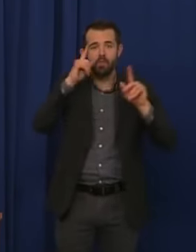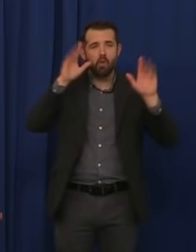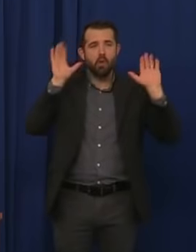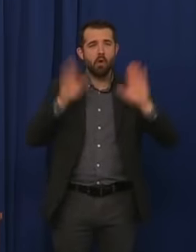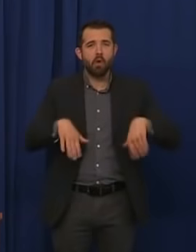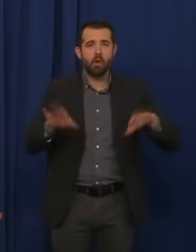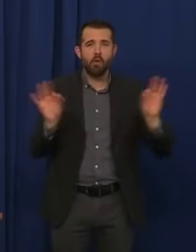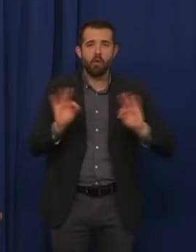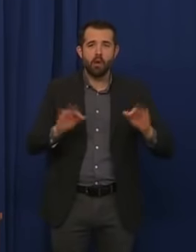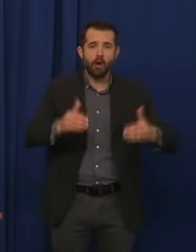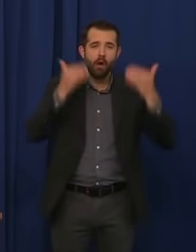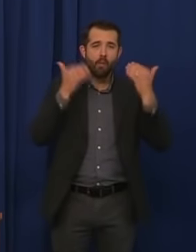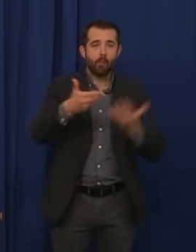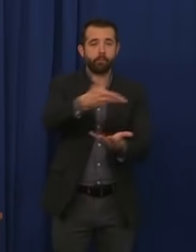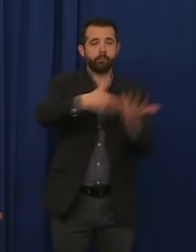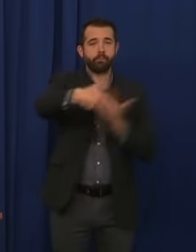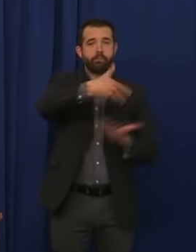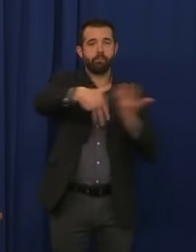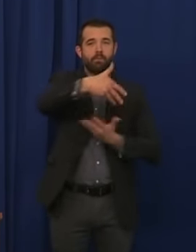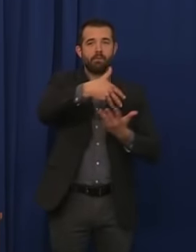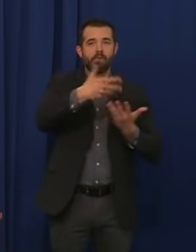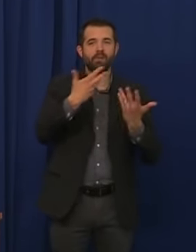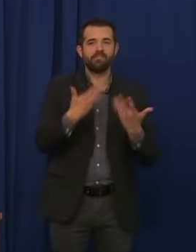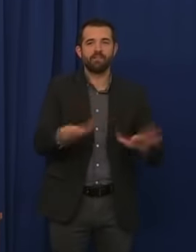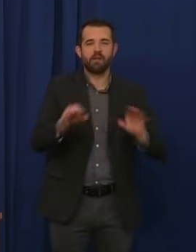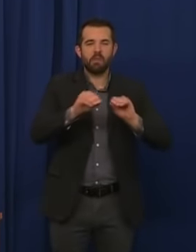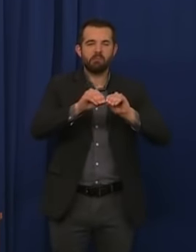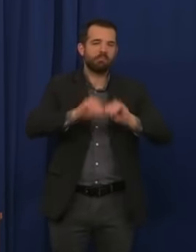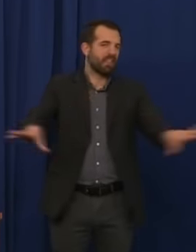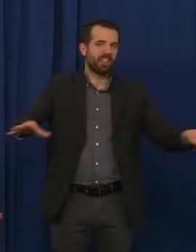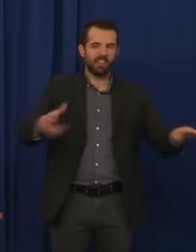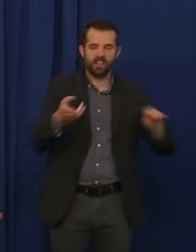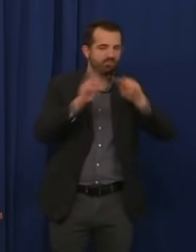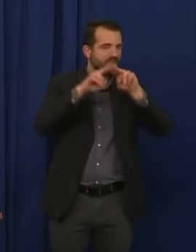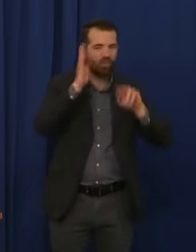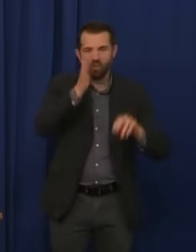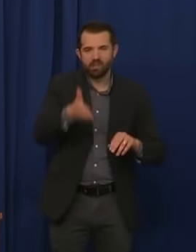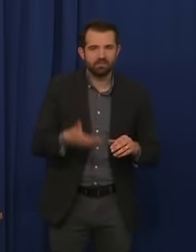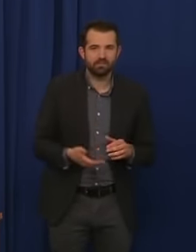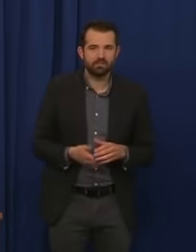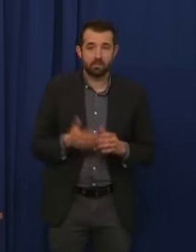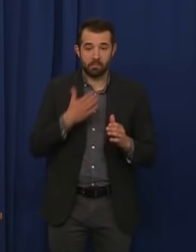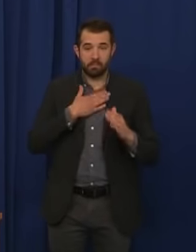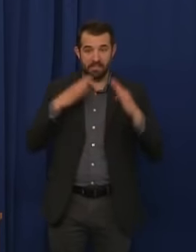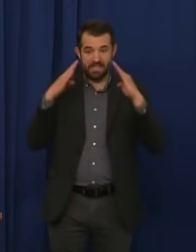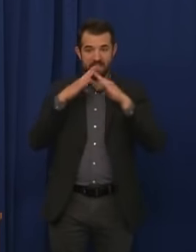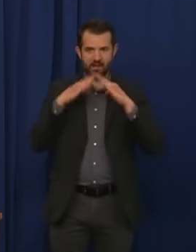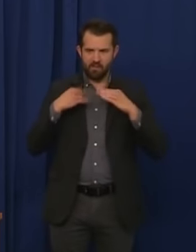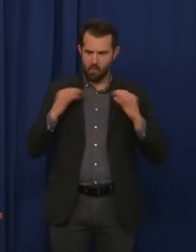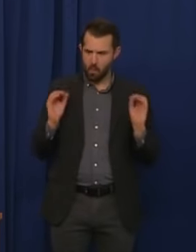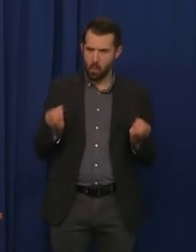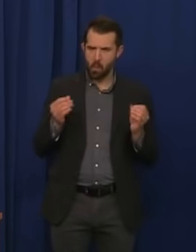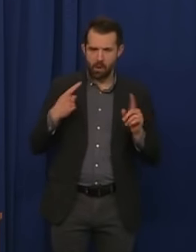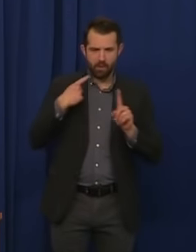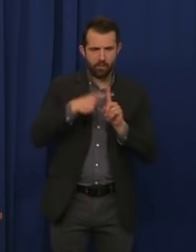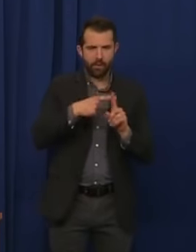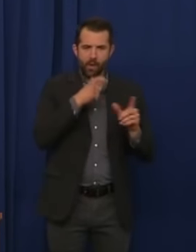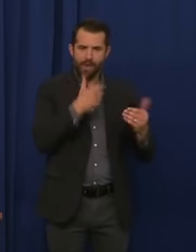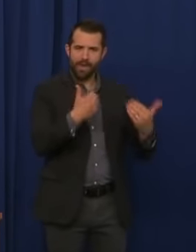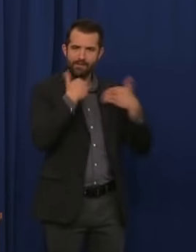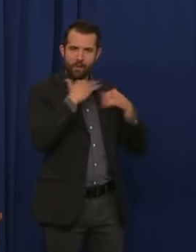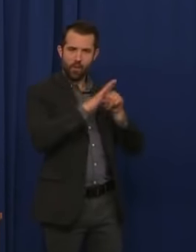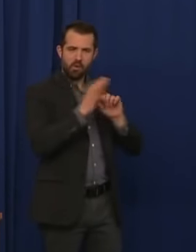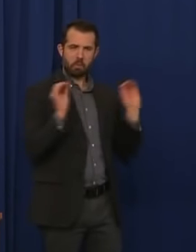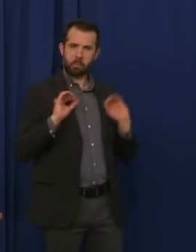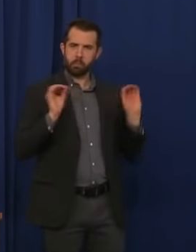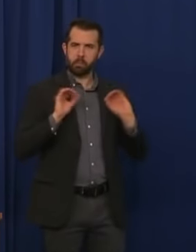security. That, you know what, there aren't cases in my town, and so I don't need to practice social and physical distancing. That we know in counties where